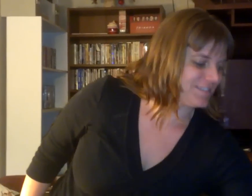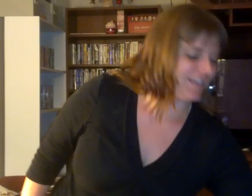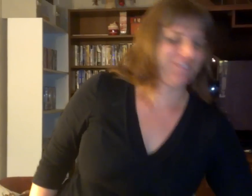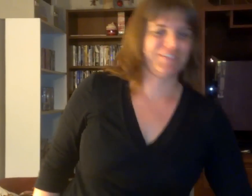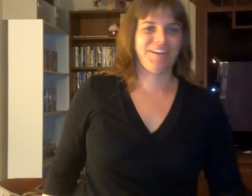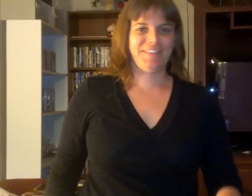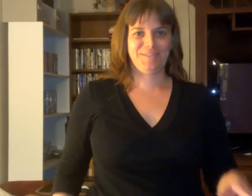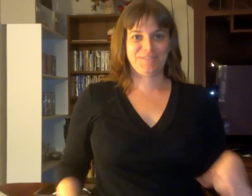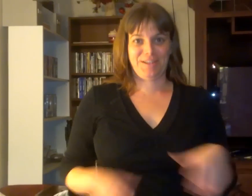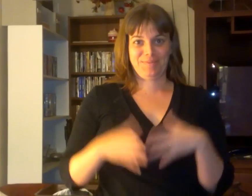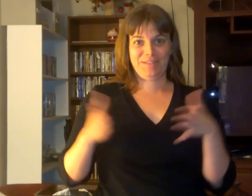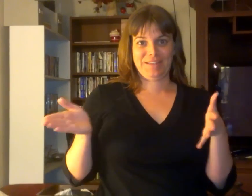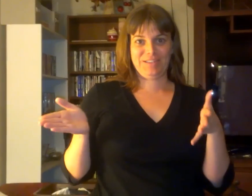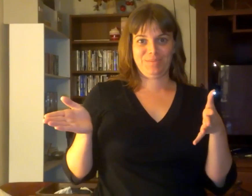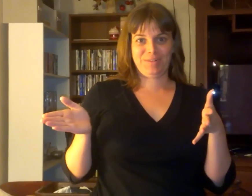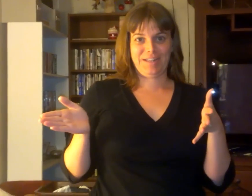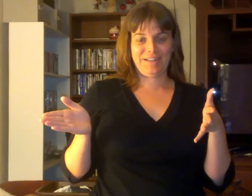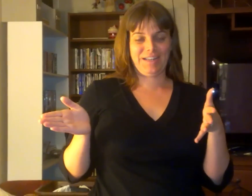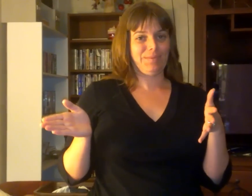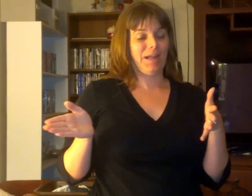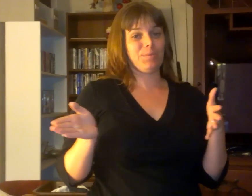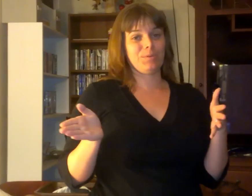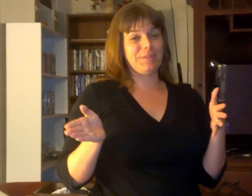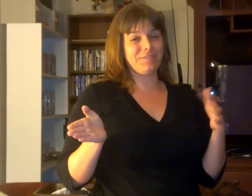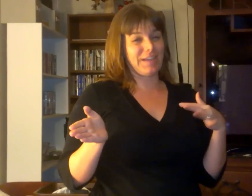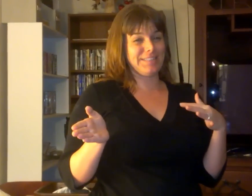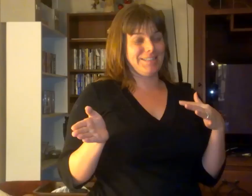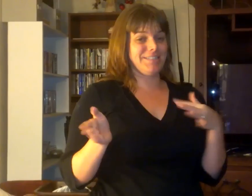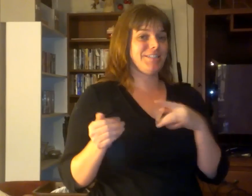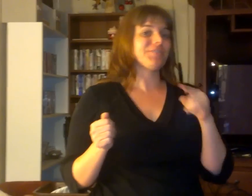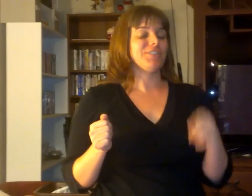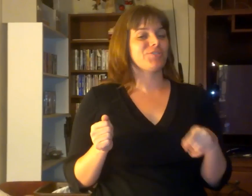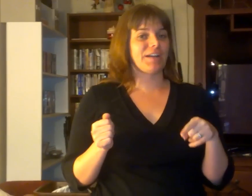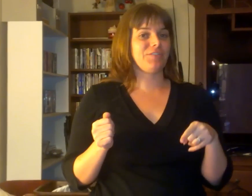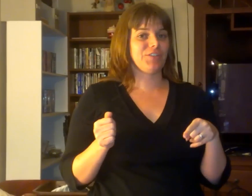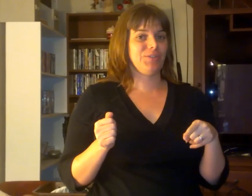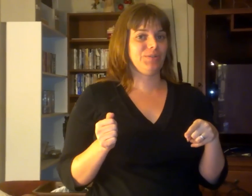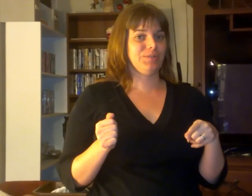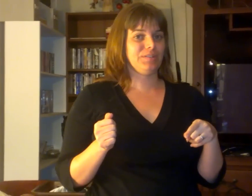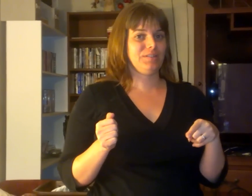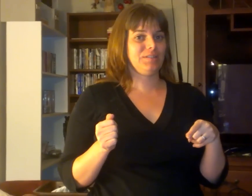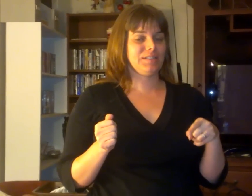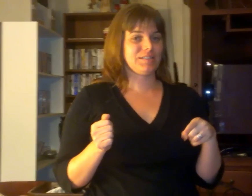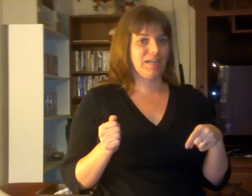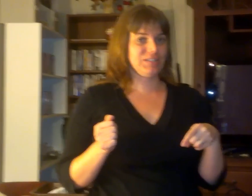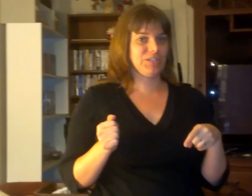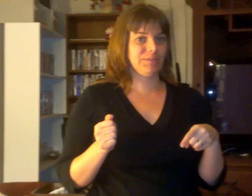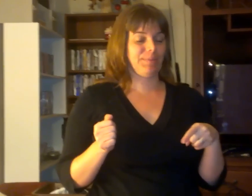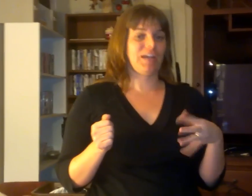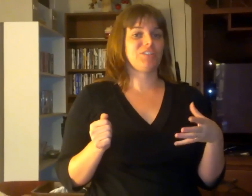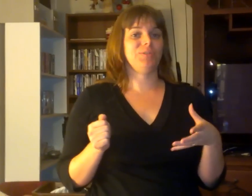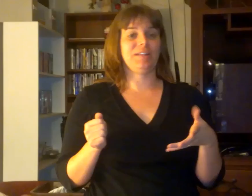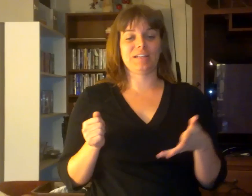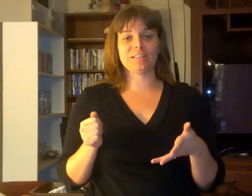I forgot that there was that really big long break. I will be finding a different track for you to sign to when we actually do it in